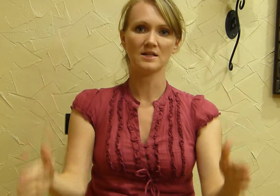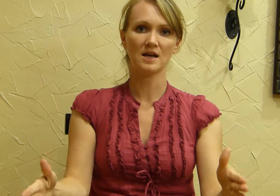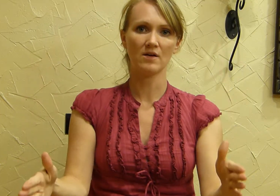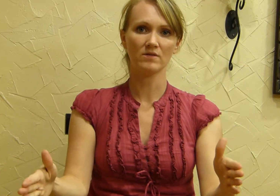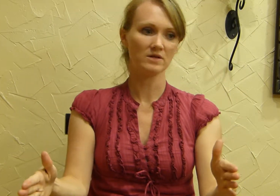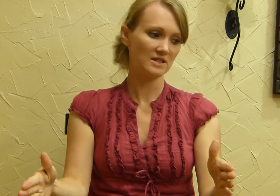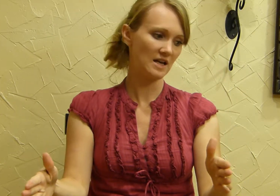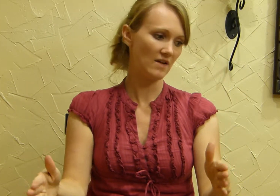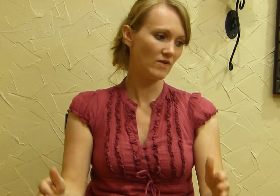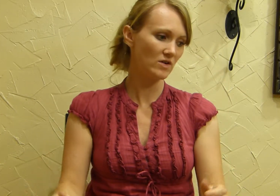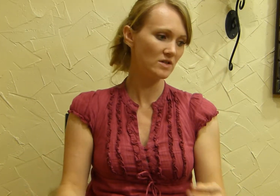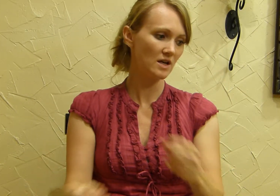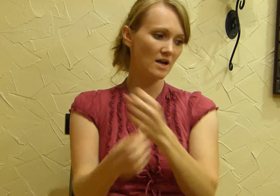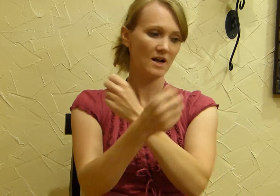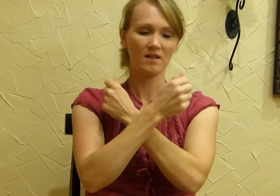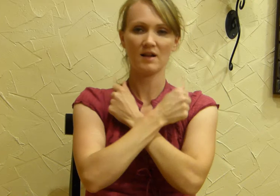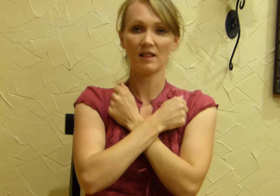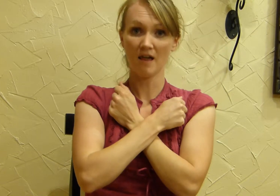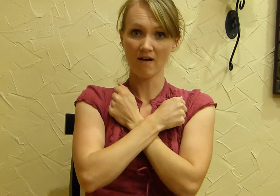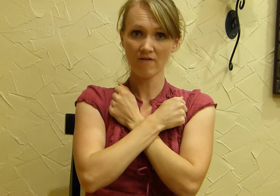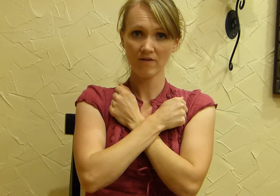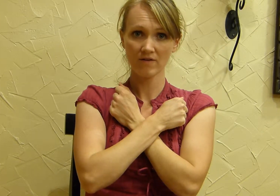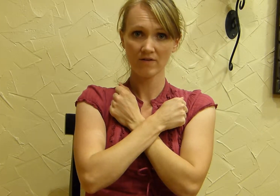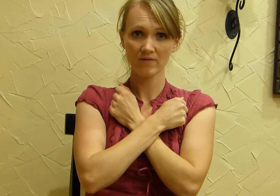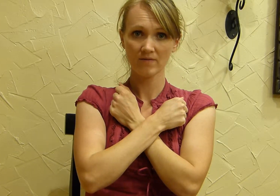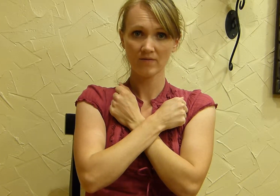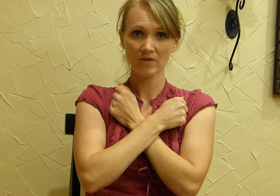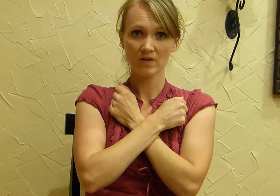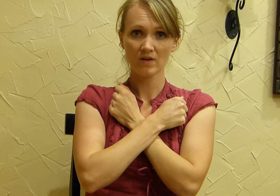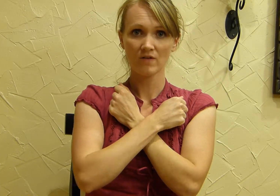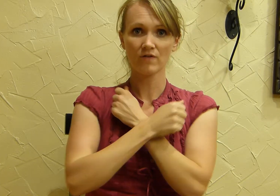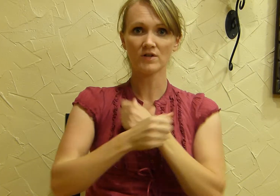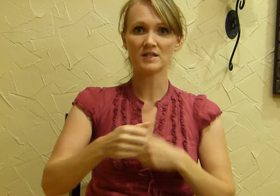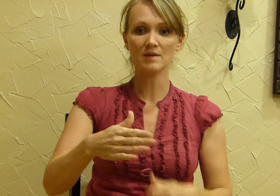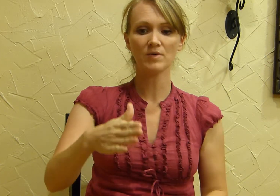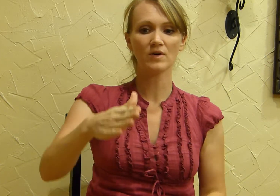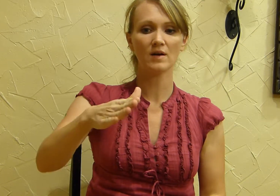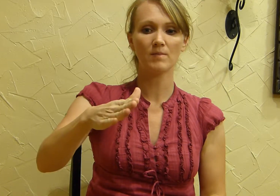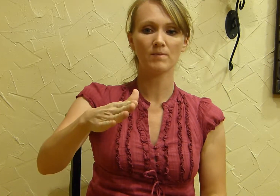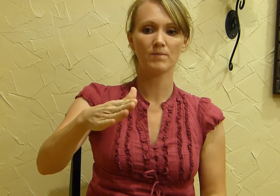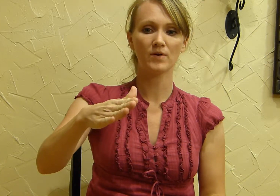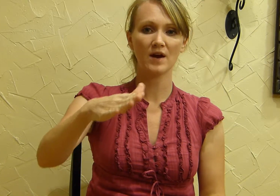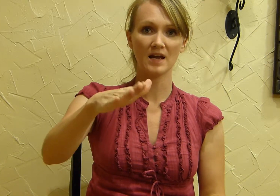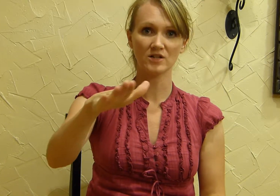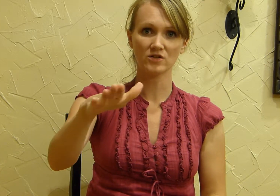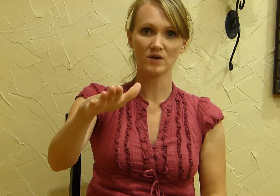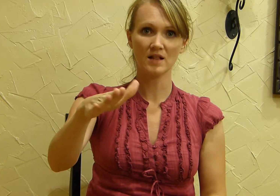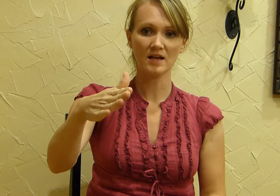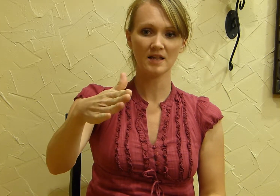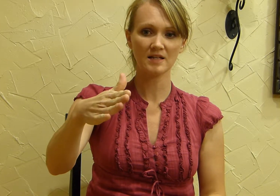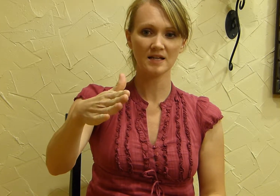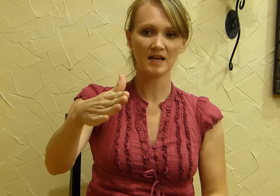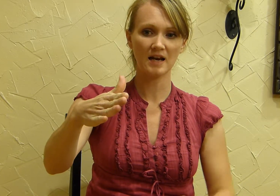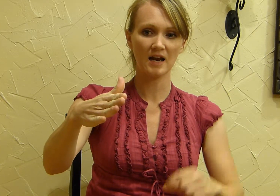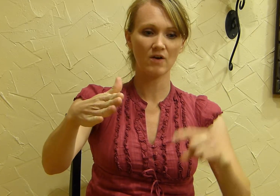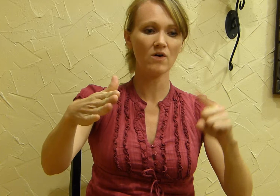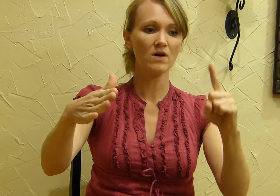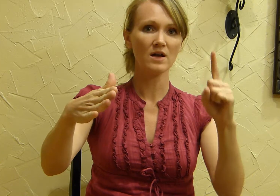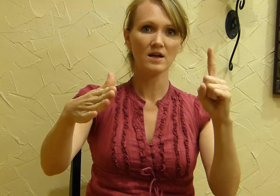down. Saviors, and then love. For deep, you're going to put your hands straight like this at an angle.